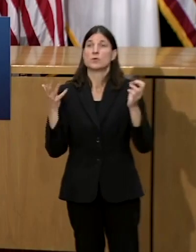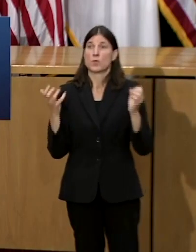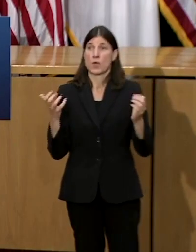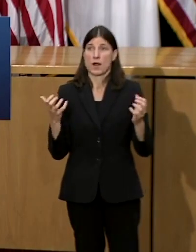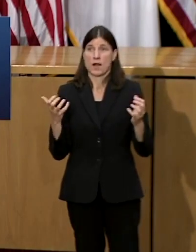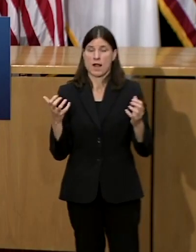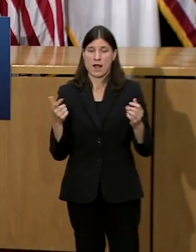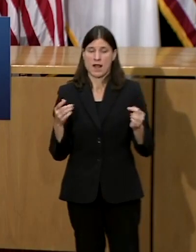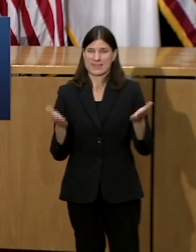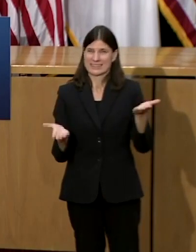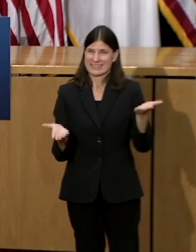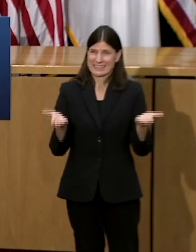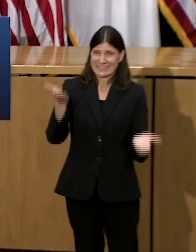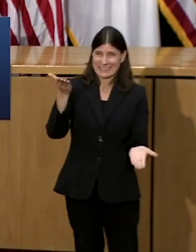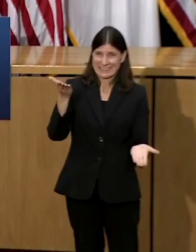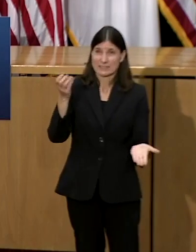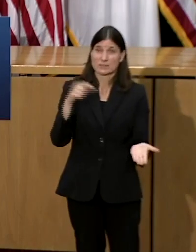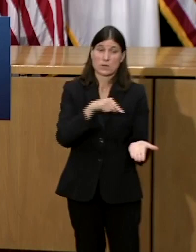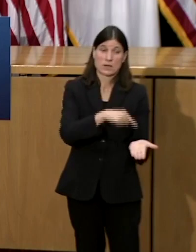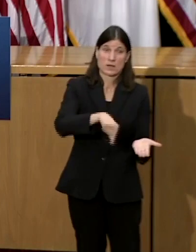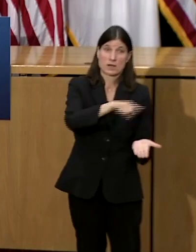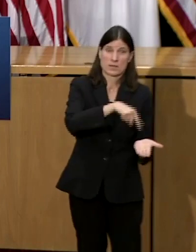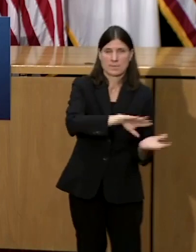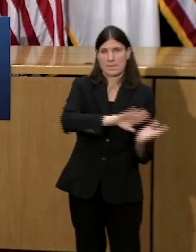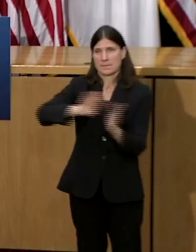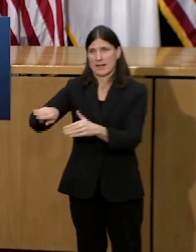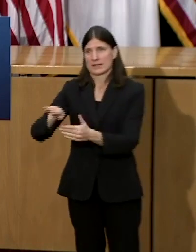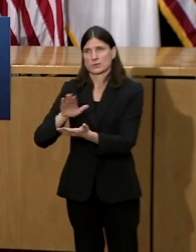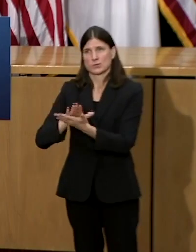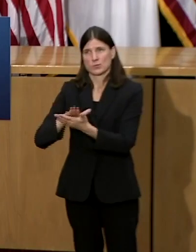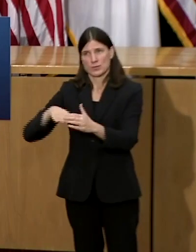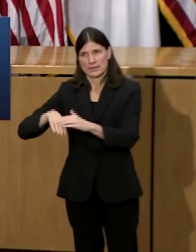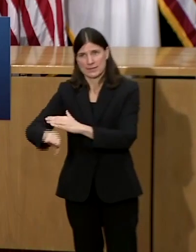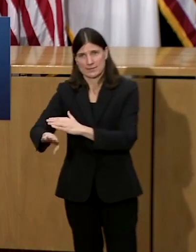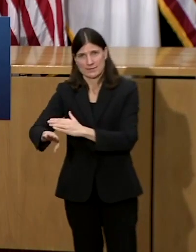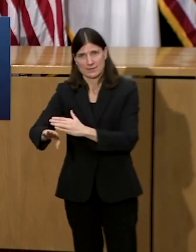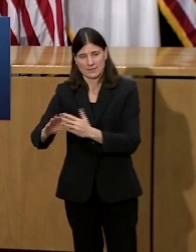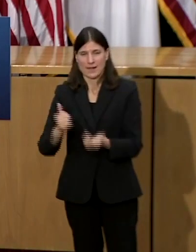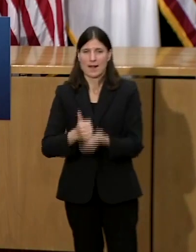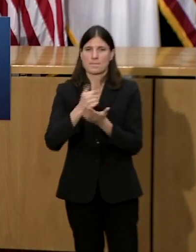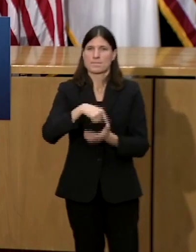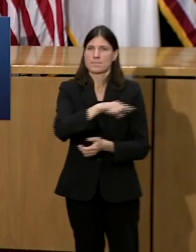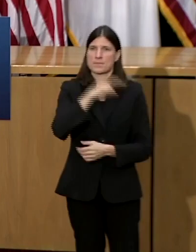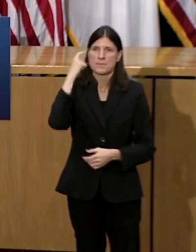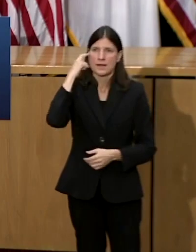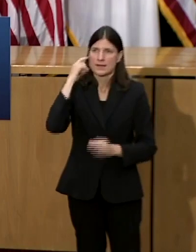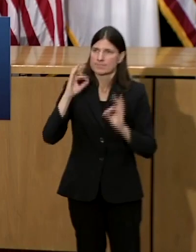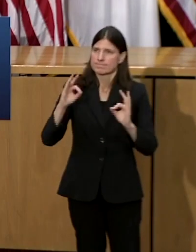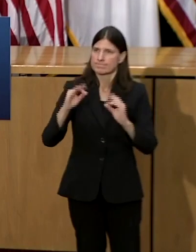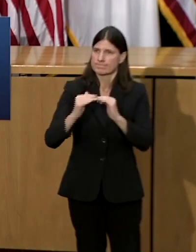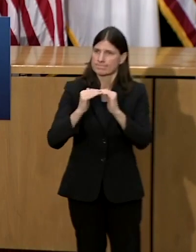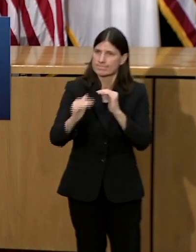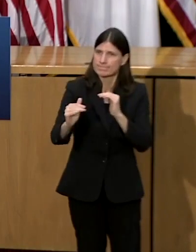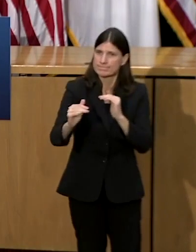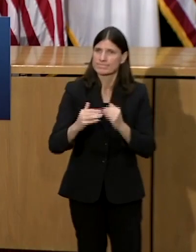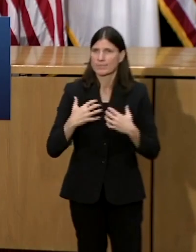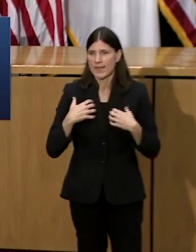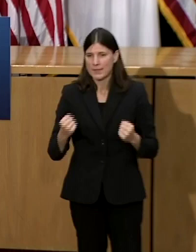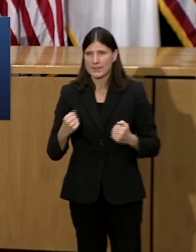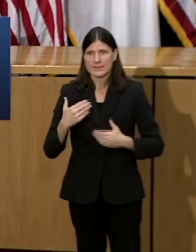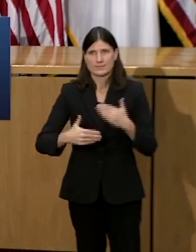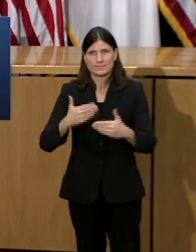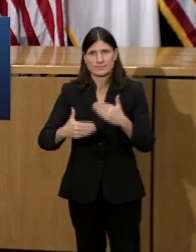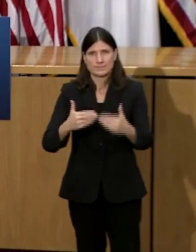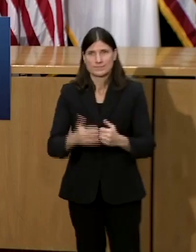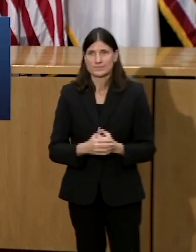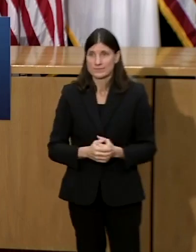at school. Our chapter of the American Academy of Pediatrics welcomes improvements in strategies to prevent acute infection, and we're